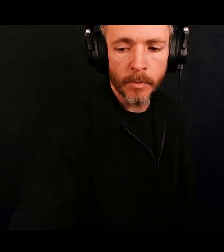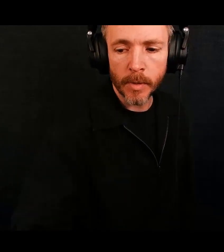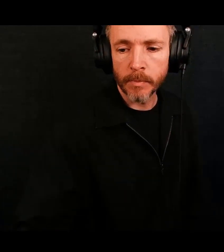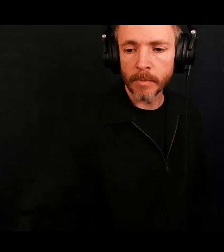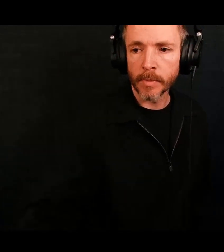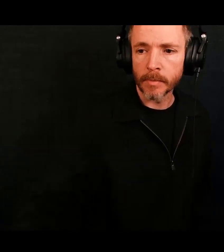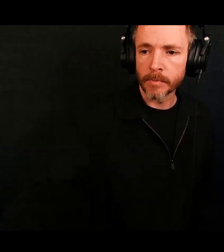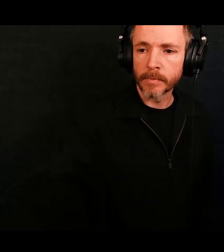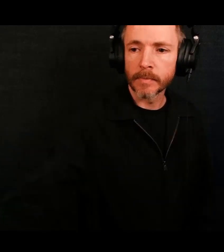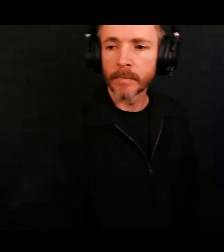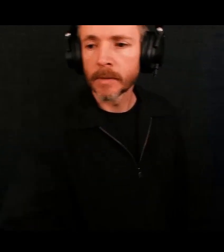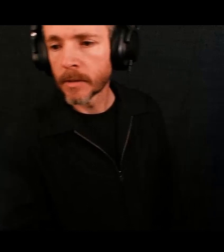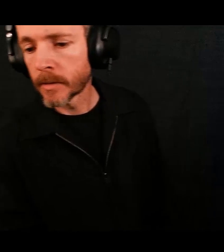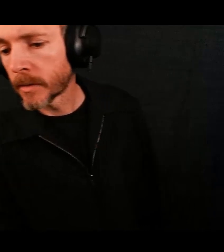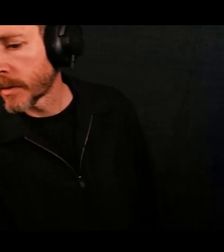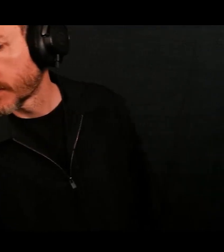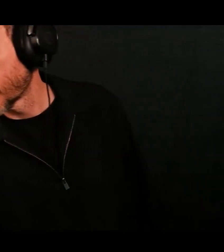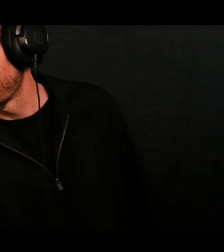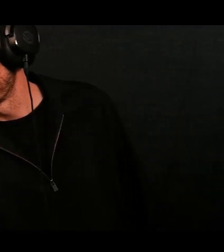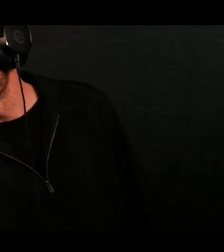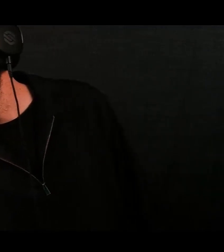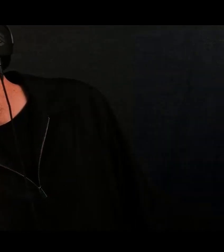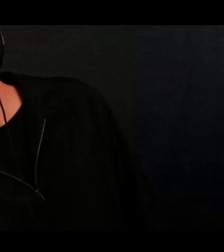Boop, boop, boop, boop, boop, boop.